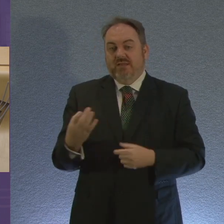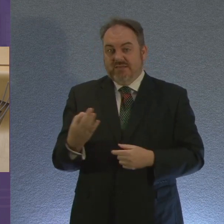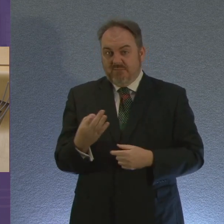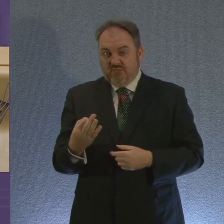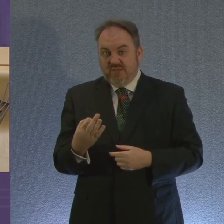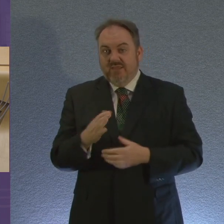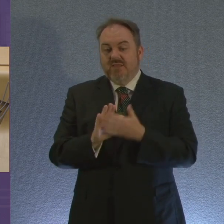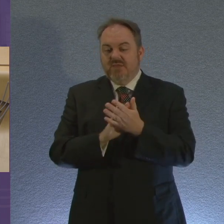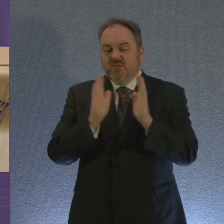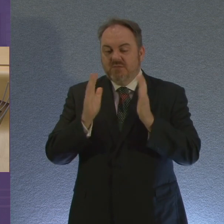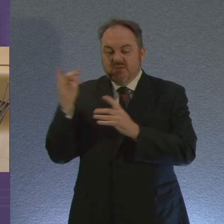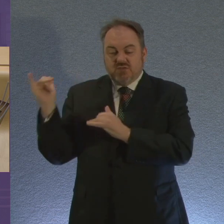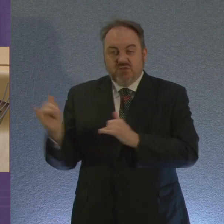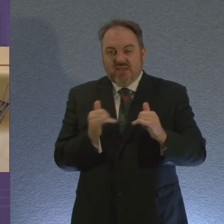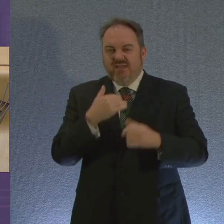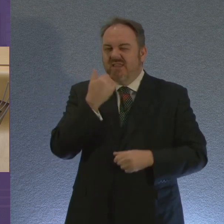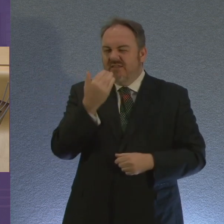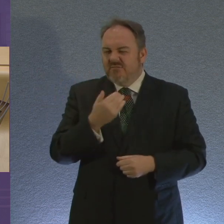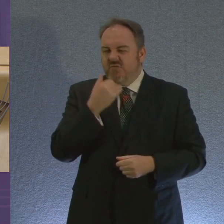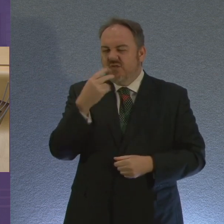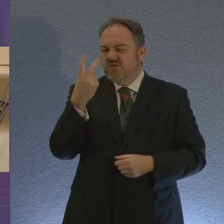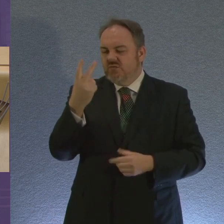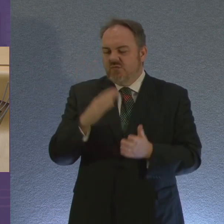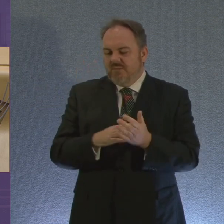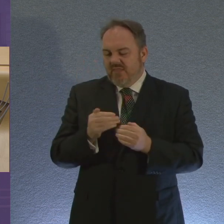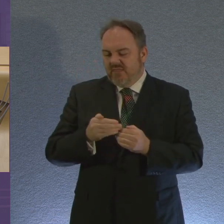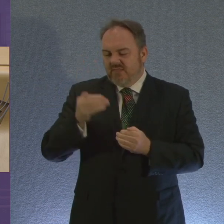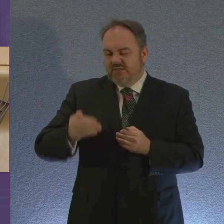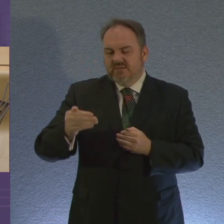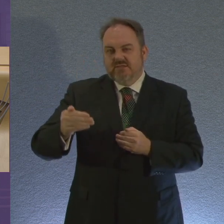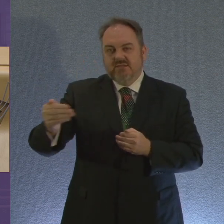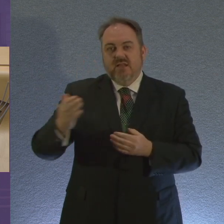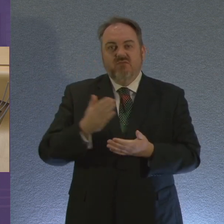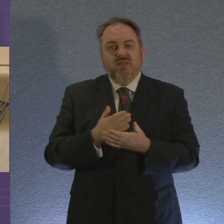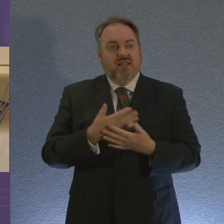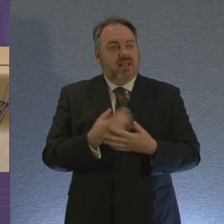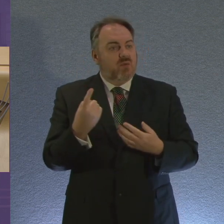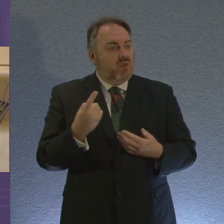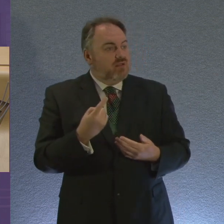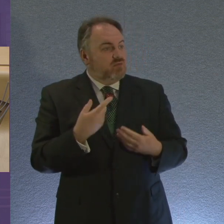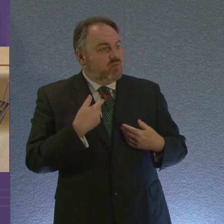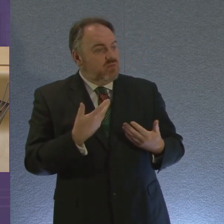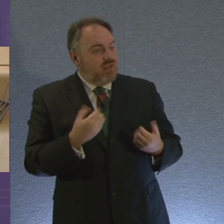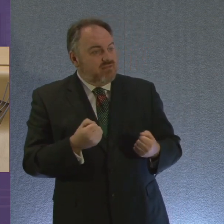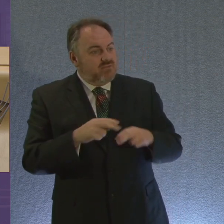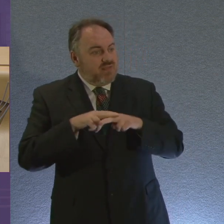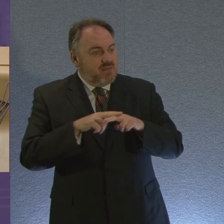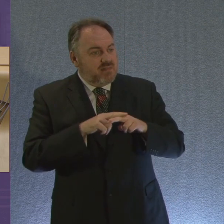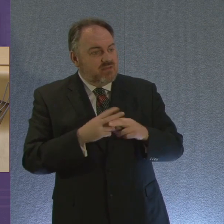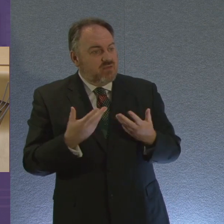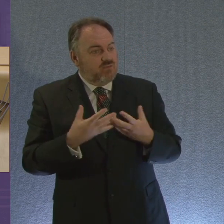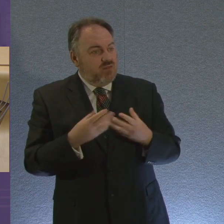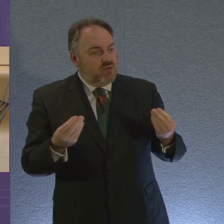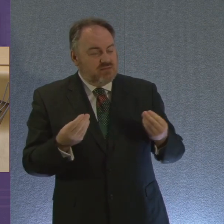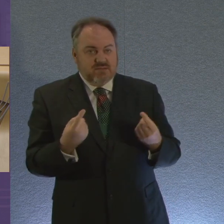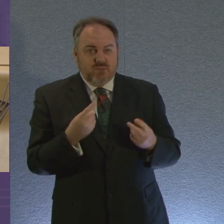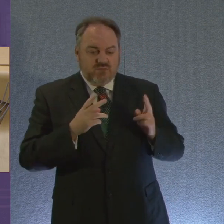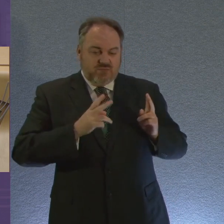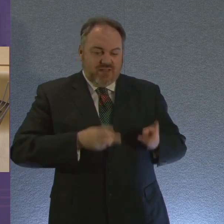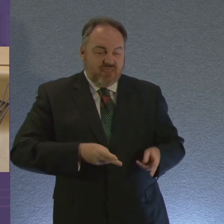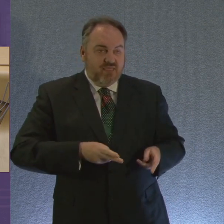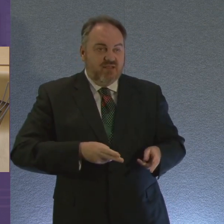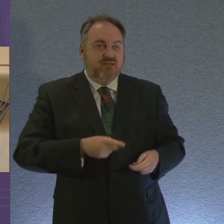I thank all those working to save lives and keep Scotland going, and extend my condolences to those who have lost loved ones to the coronavirus, including at least one of